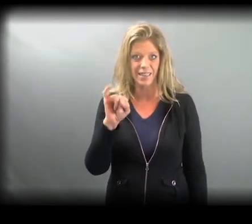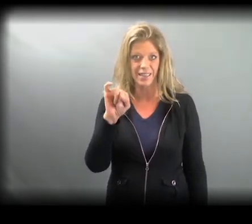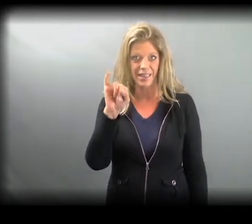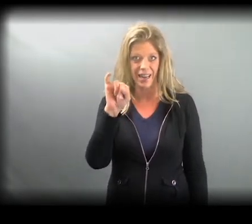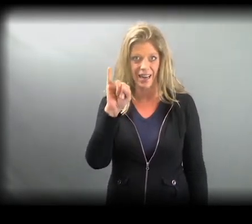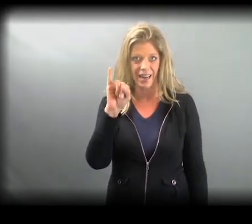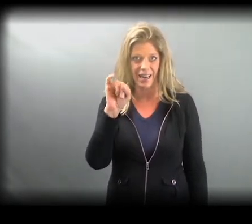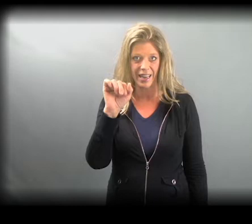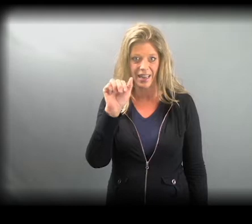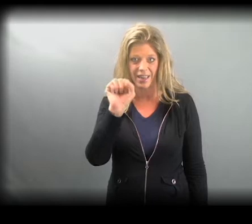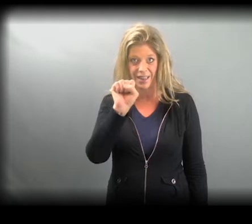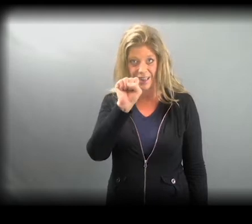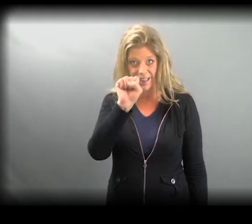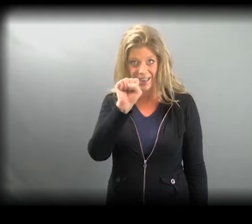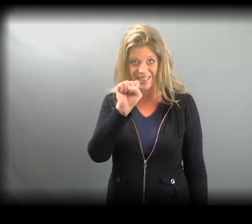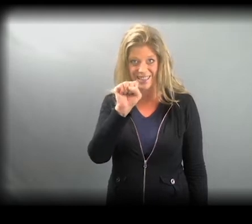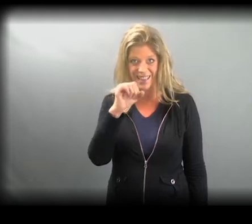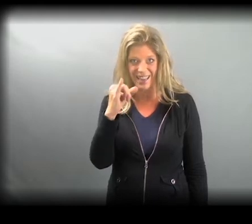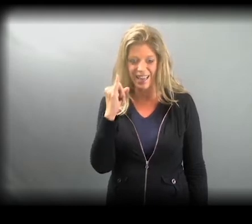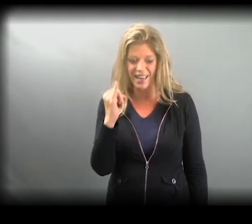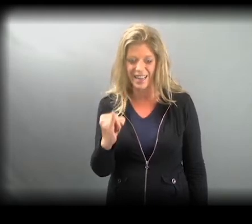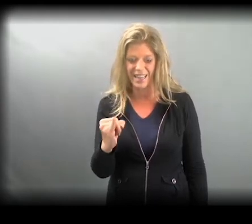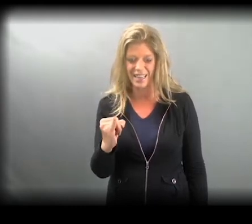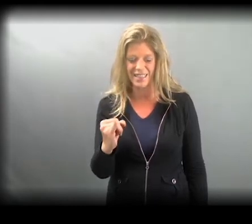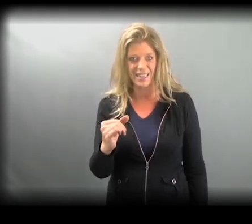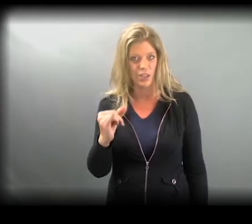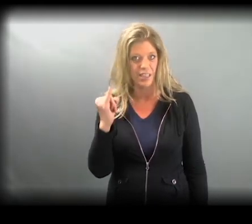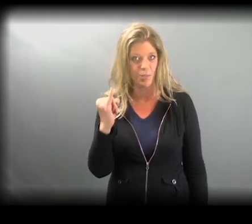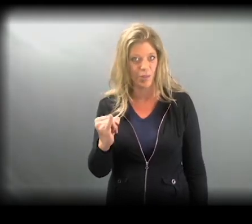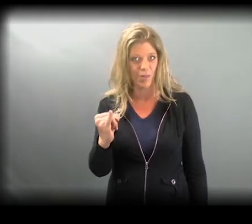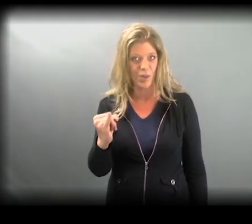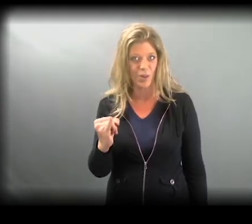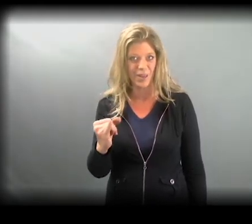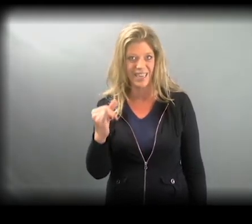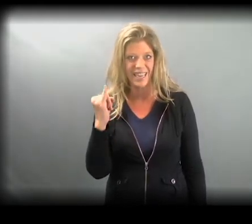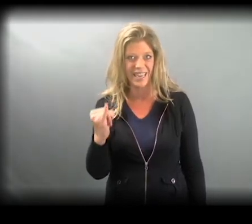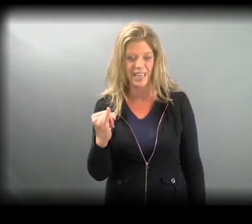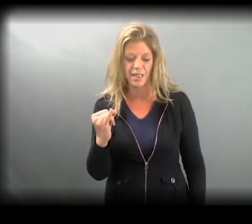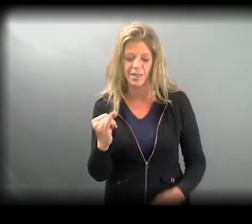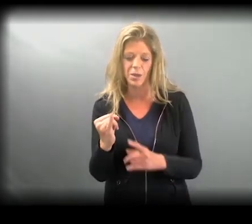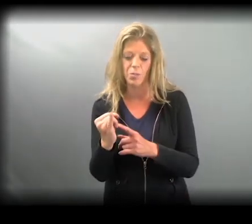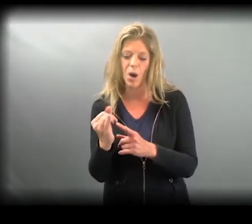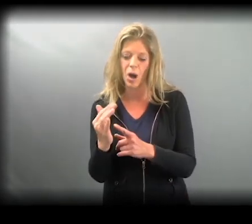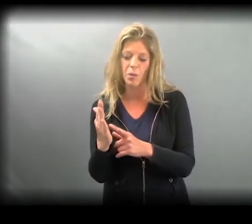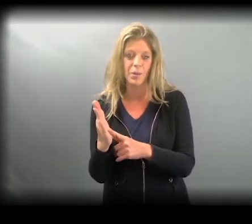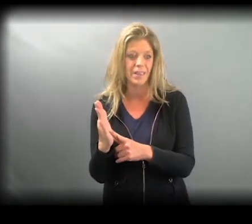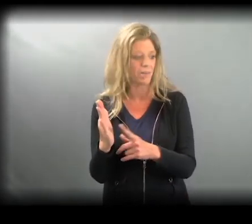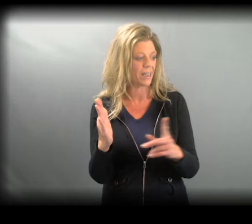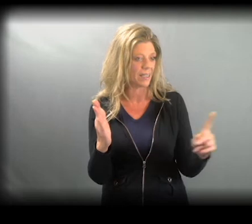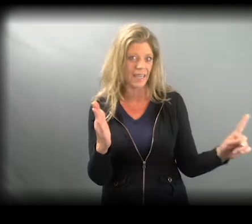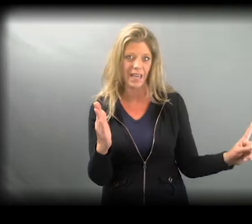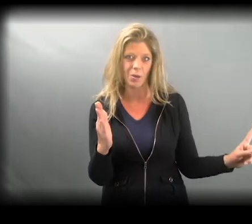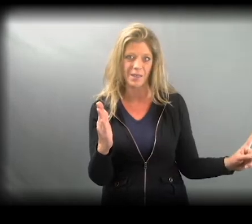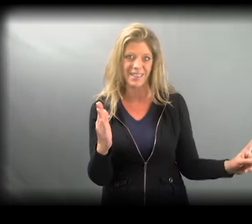See the I and the S? Is. You just move it forward. Is. Your palm is facing the opposite